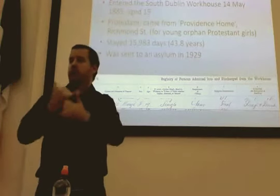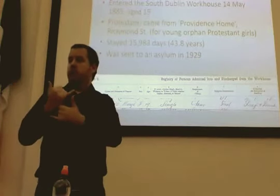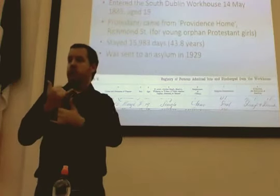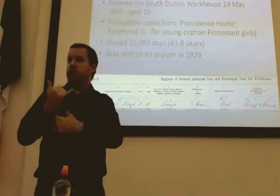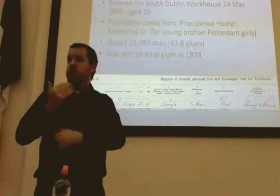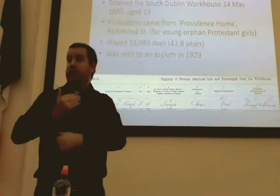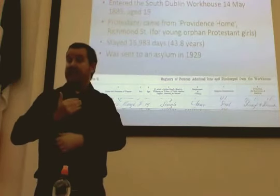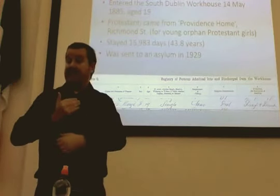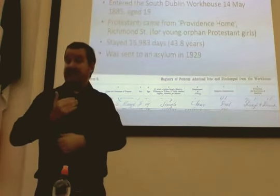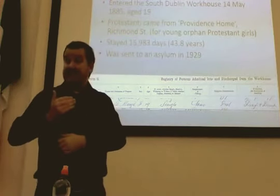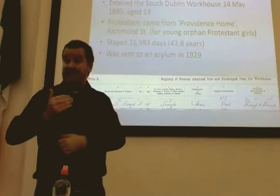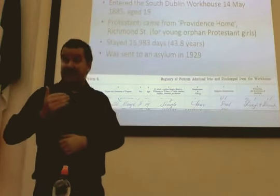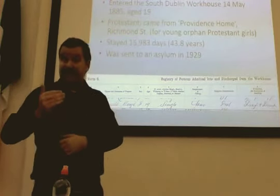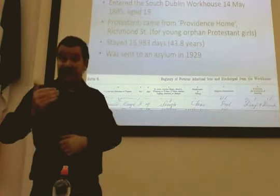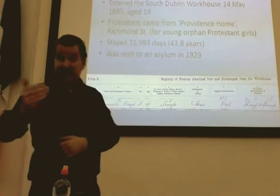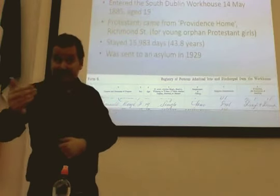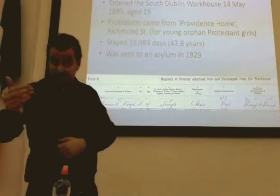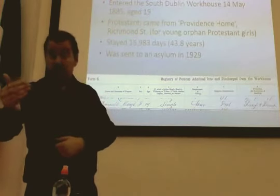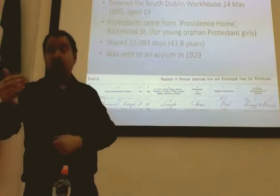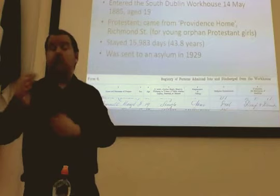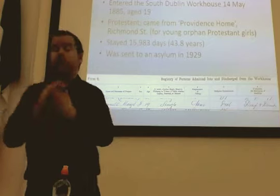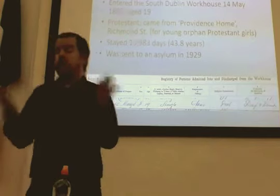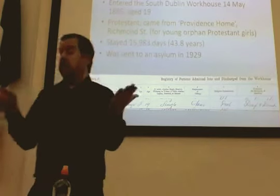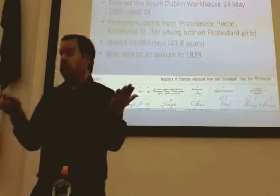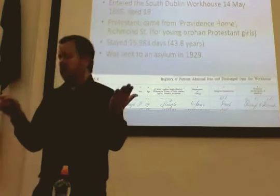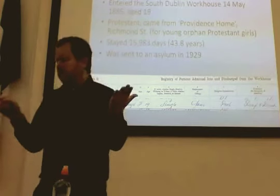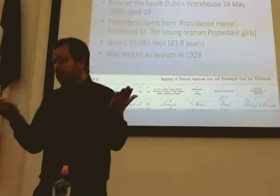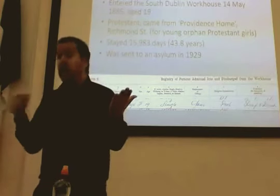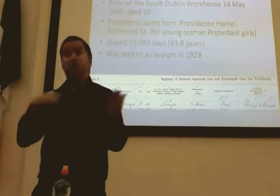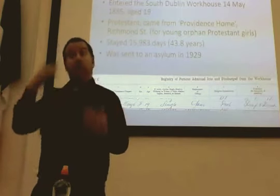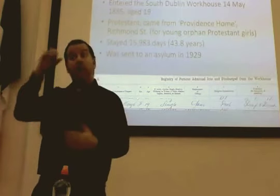She was there for a total of almost 44 years of her life.